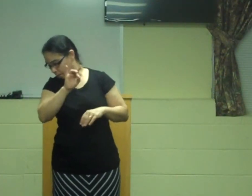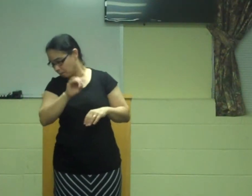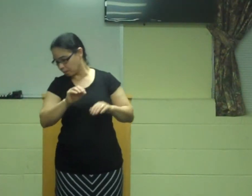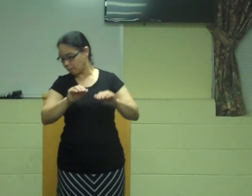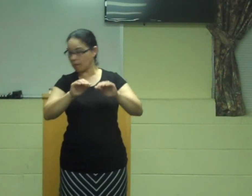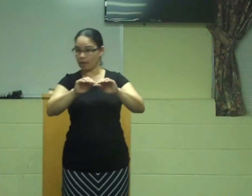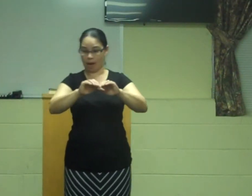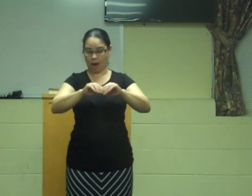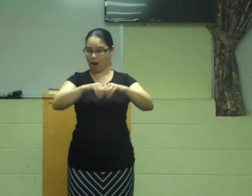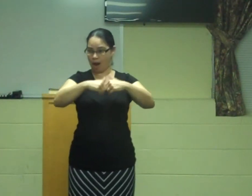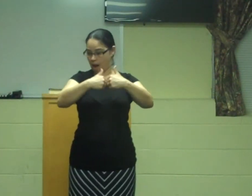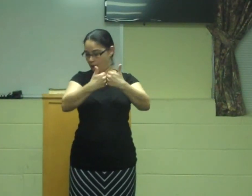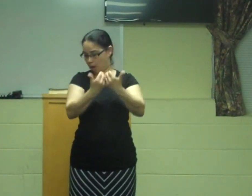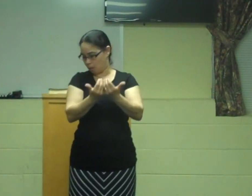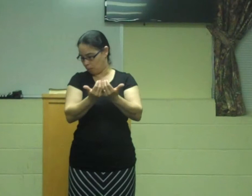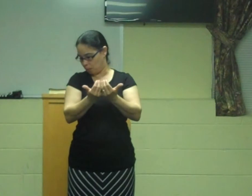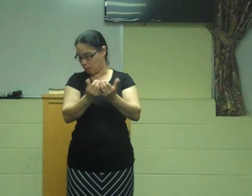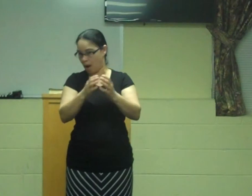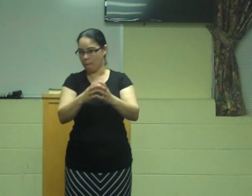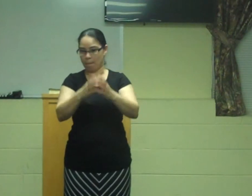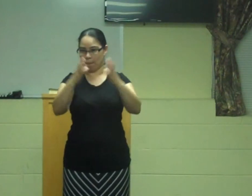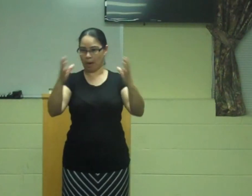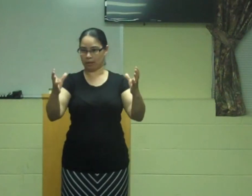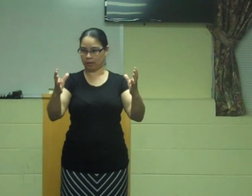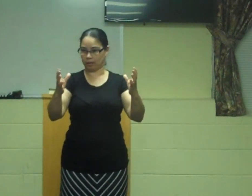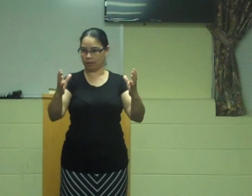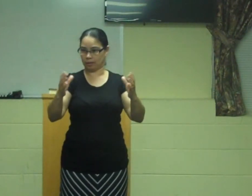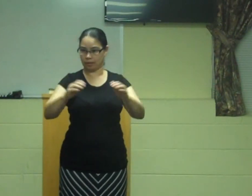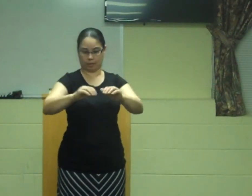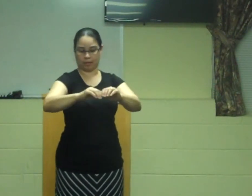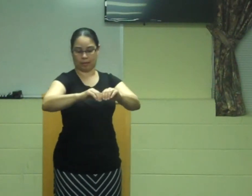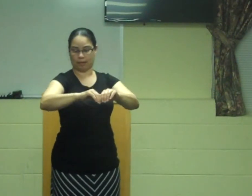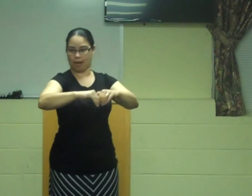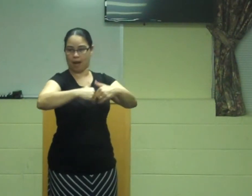Number 8. Oh, she's on how again. Oh, how much?